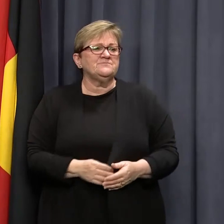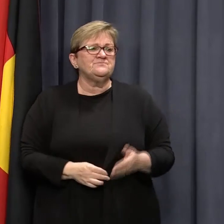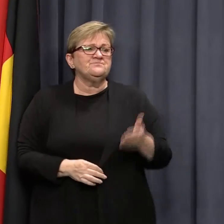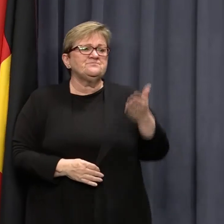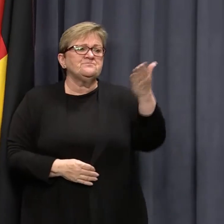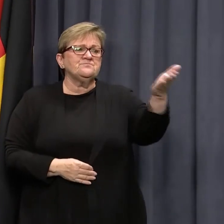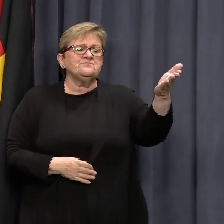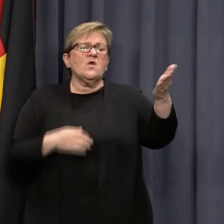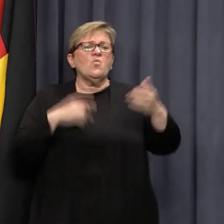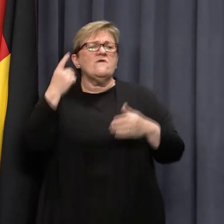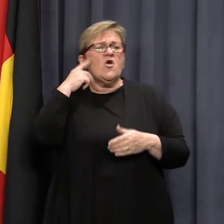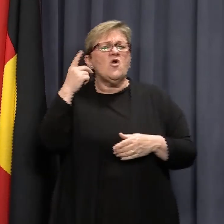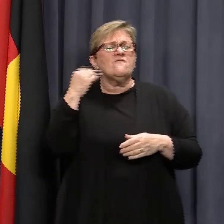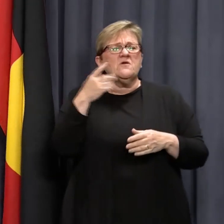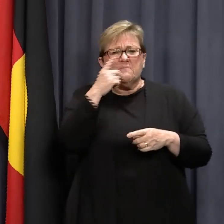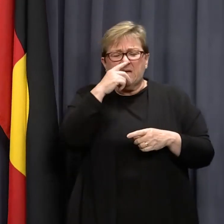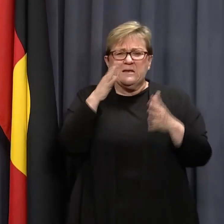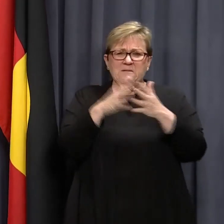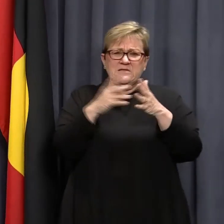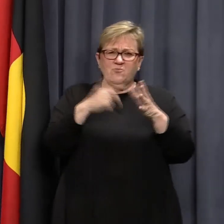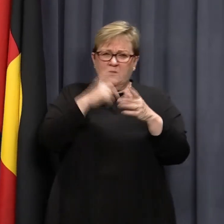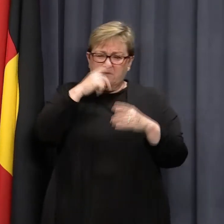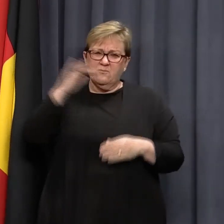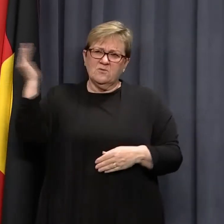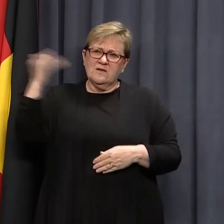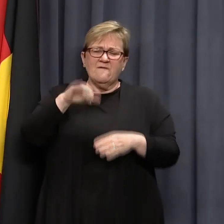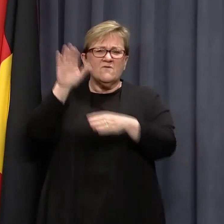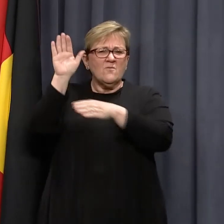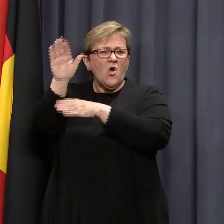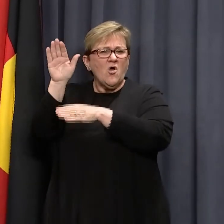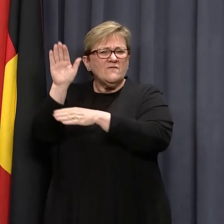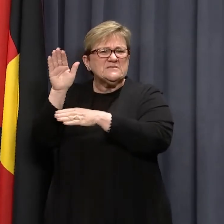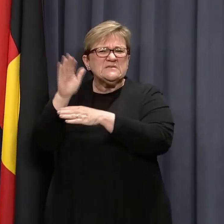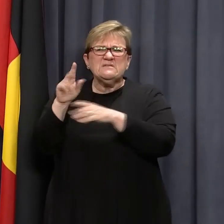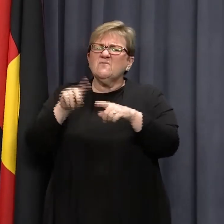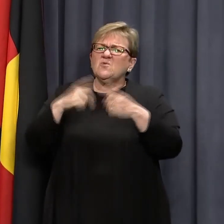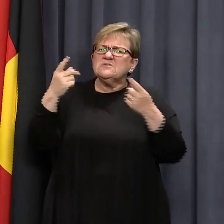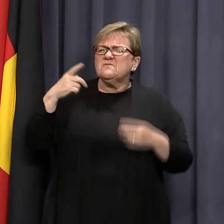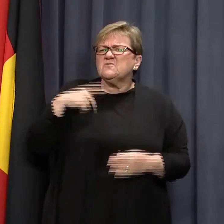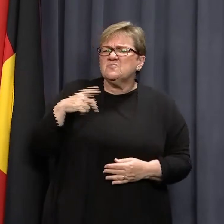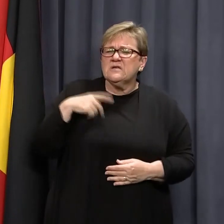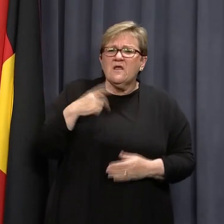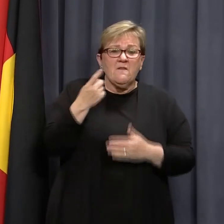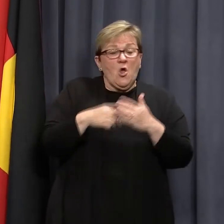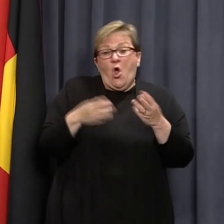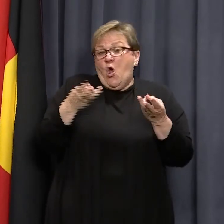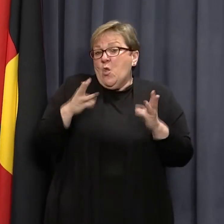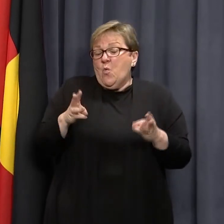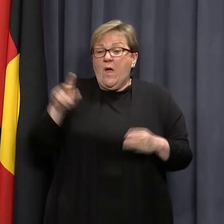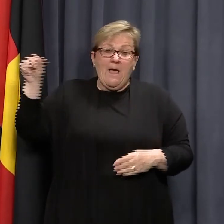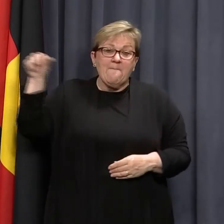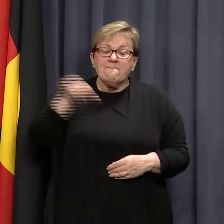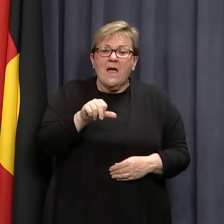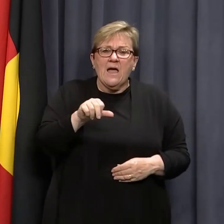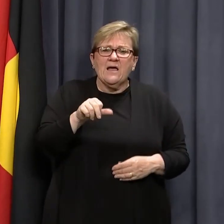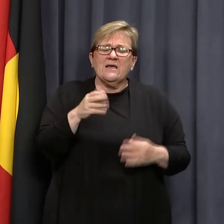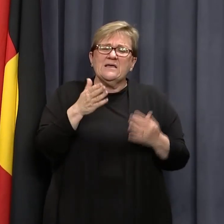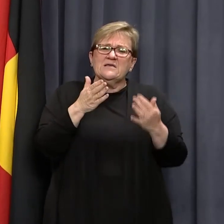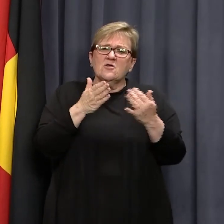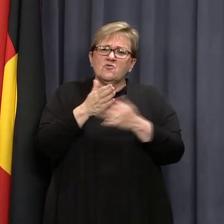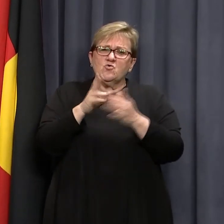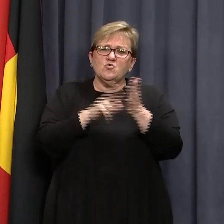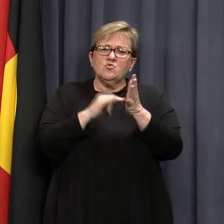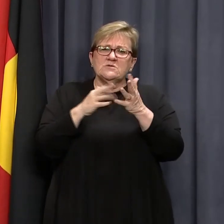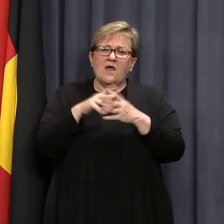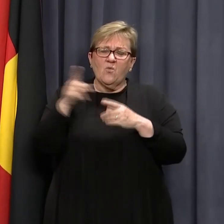number of West Australians who are returning from overseas for different reasons, and the only way they can get back into the country is through New